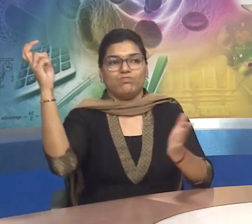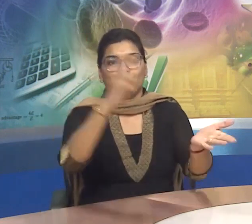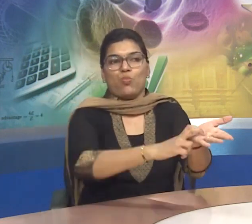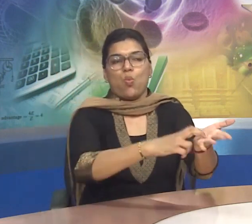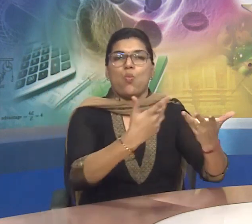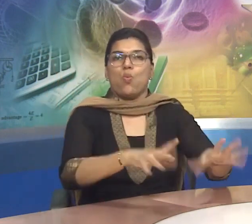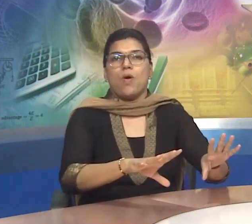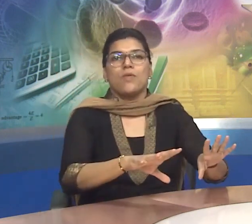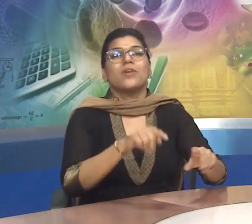seat.